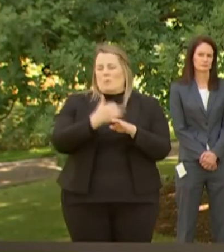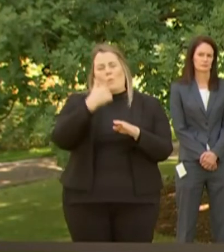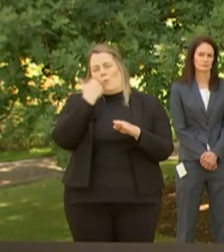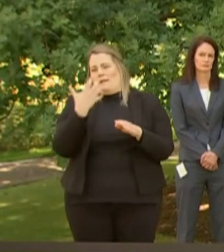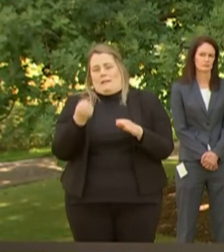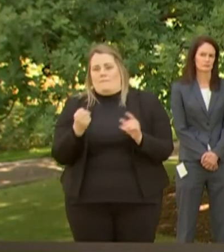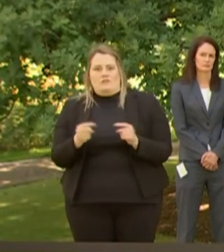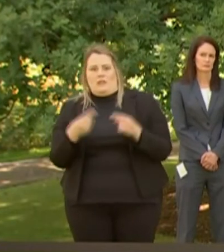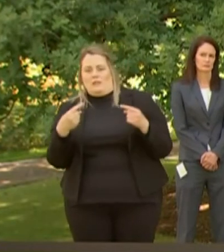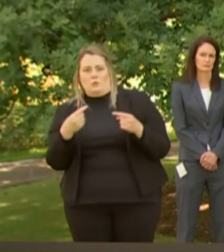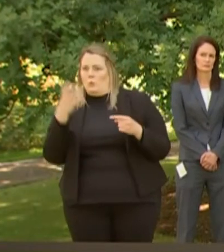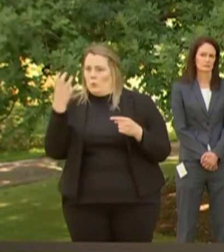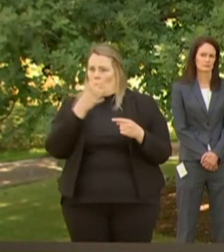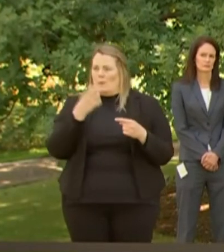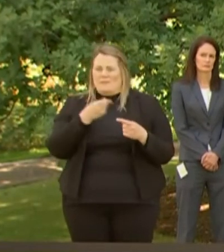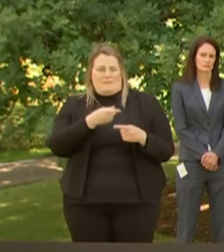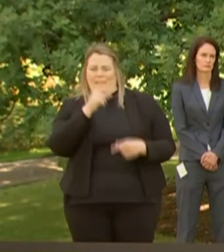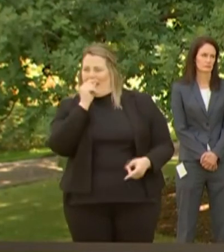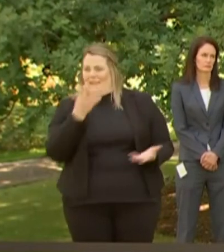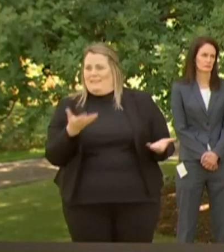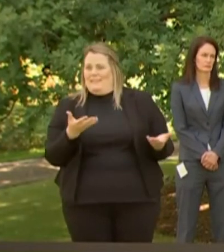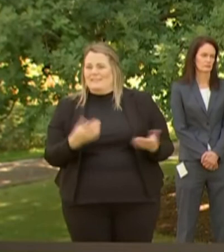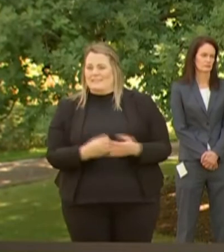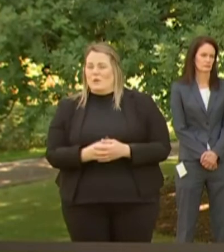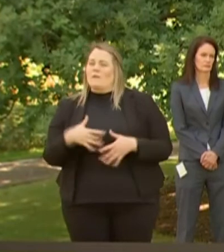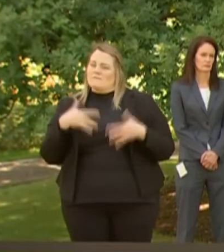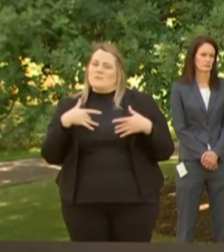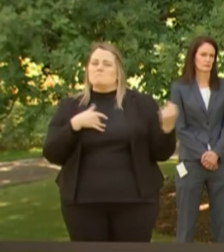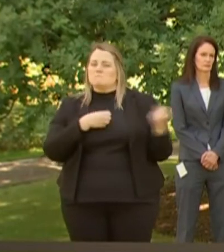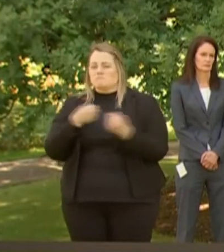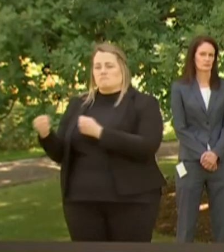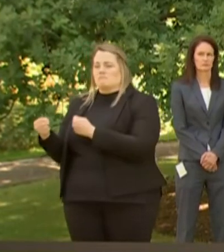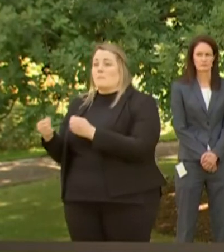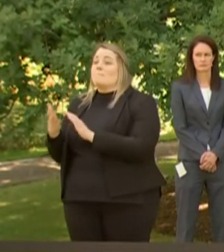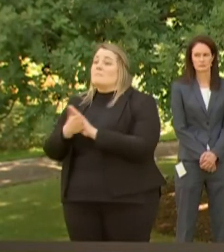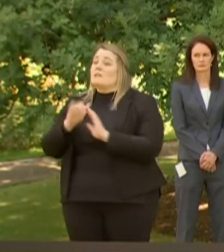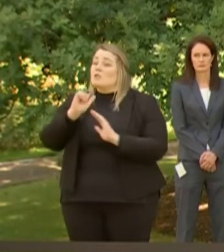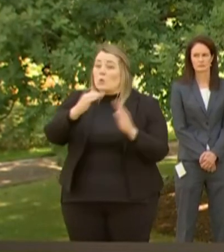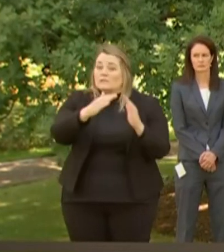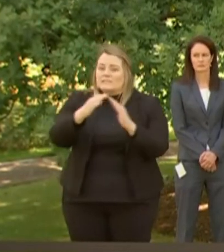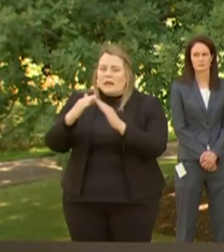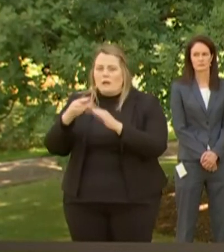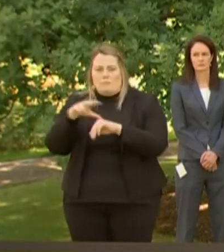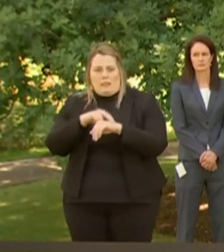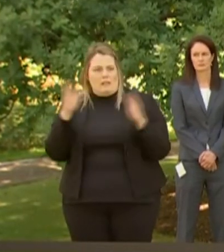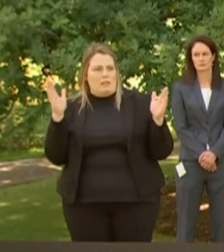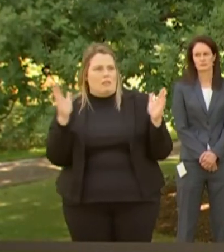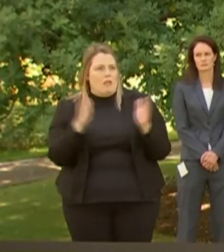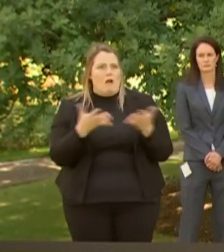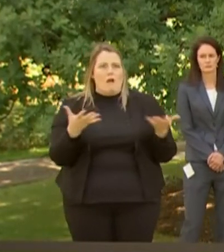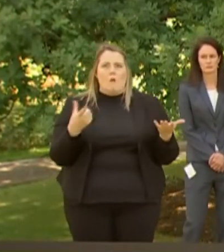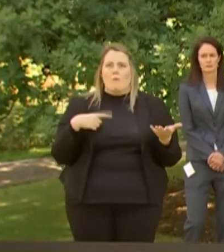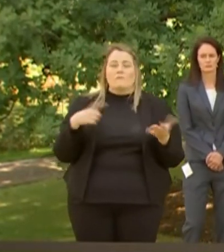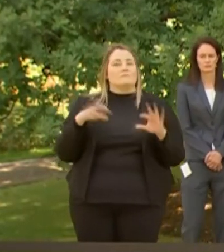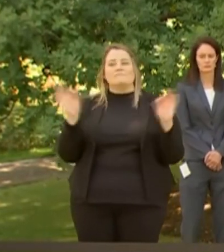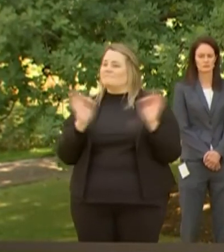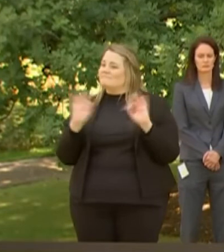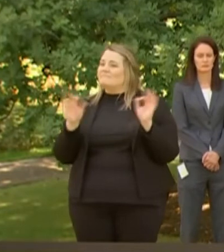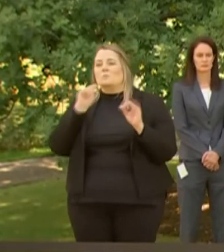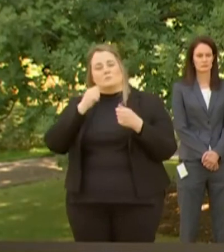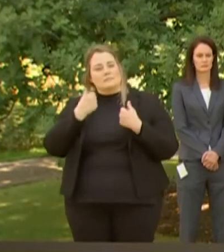they're equal to that task, and people will not see less police out there doing the visible police presence, community policing, all the stuff that's